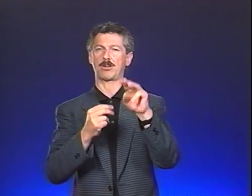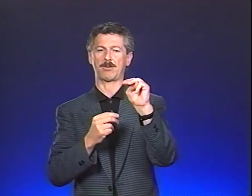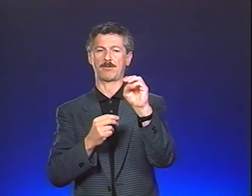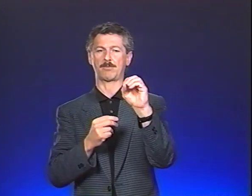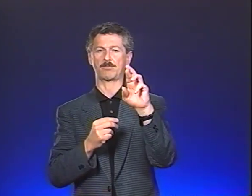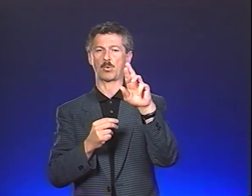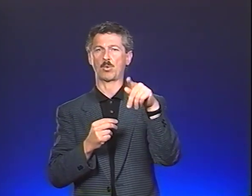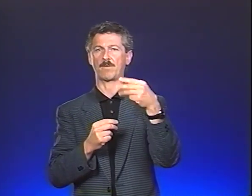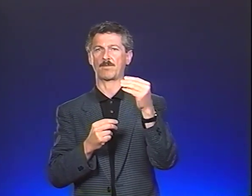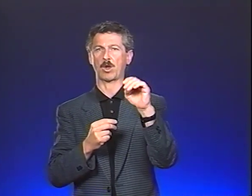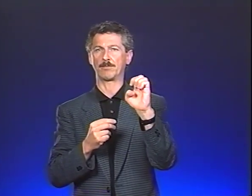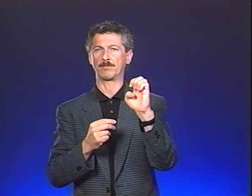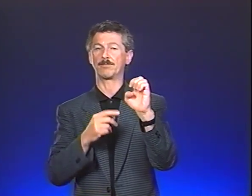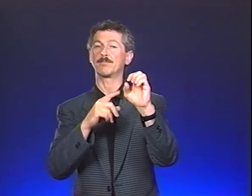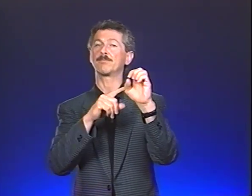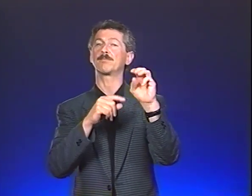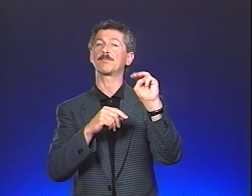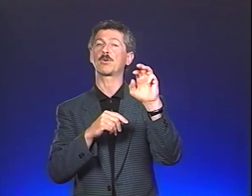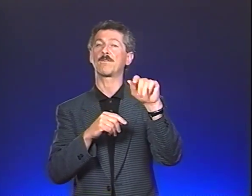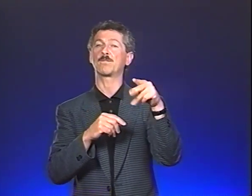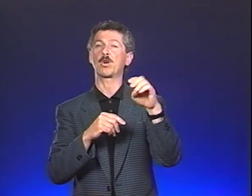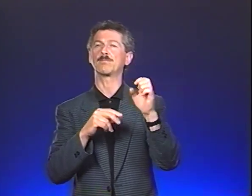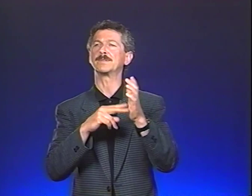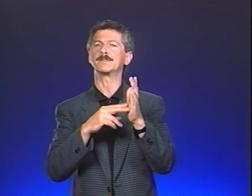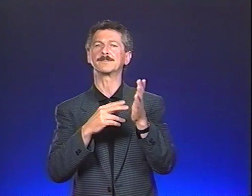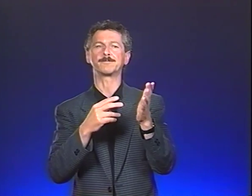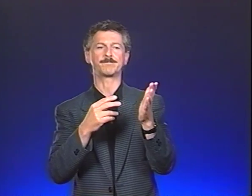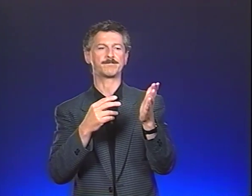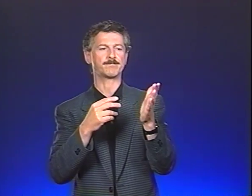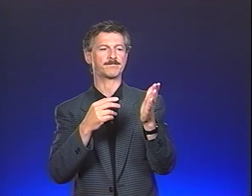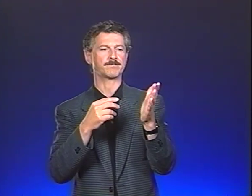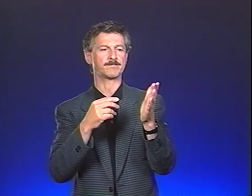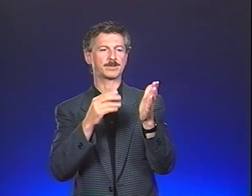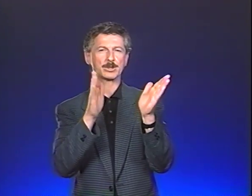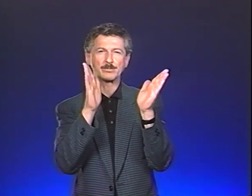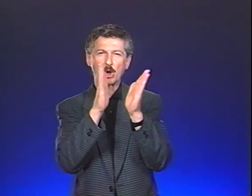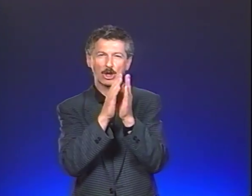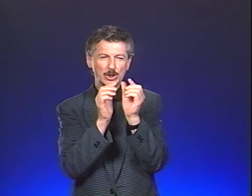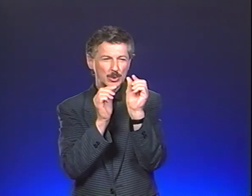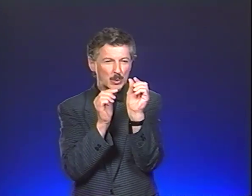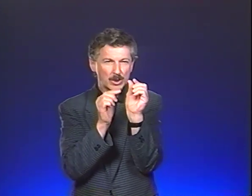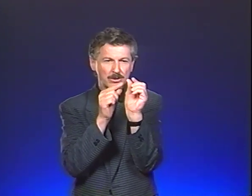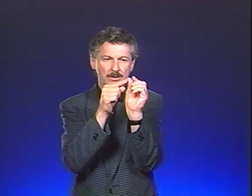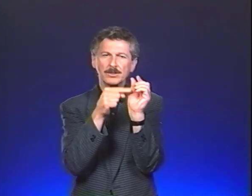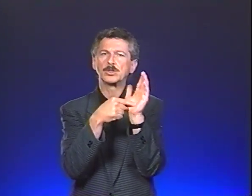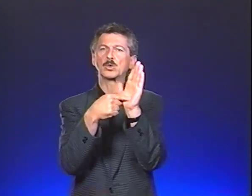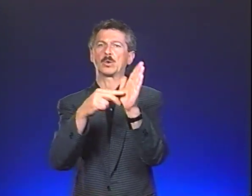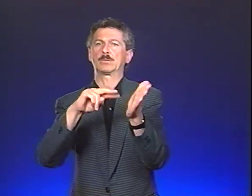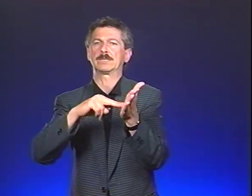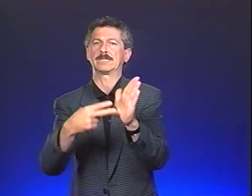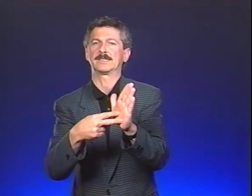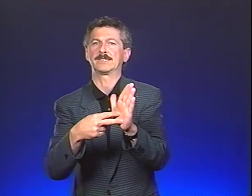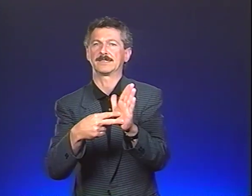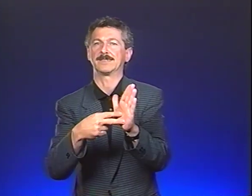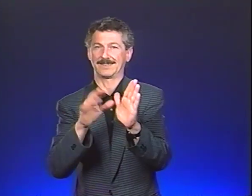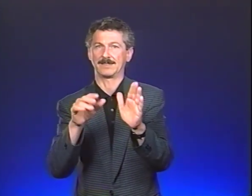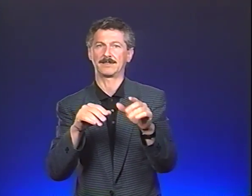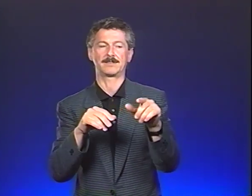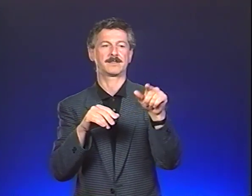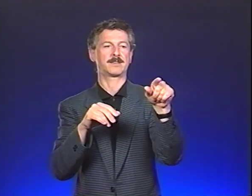So these two parts of the sign may be termed morphemes. A morpheme is the smallest unit of language that carries